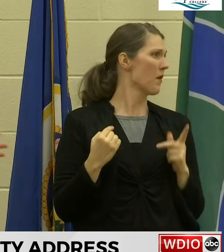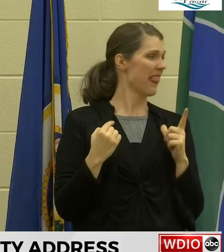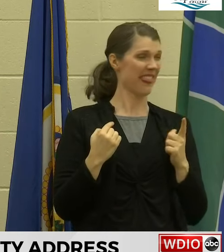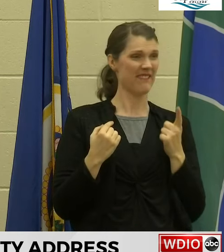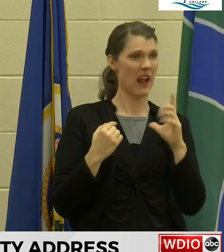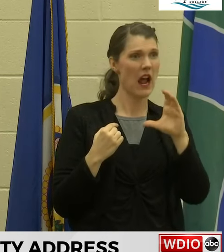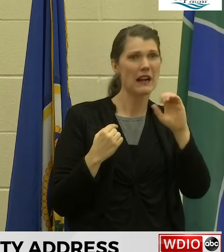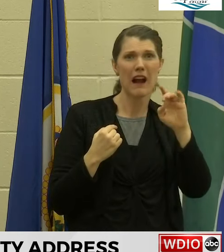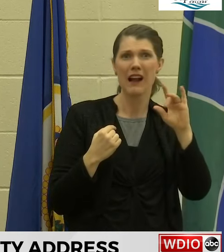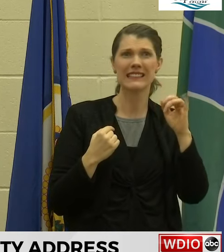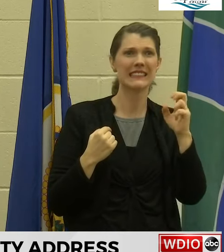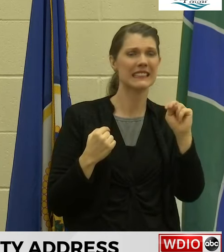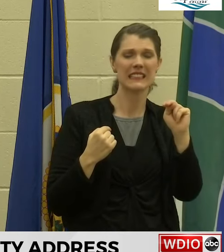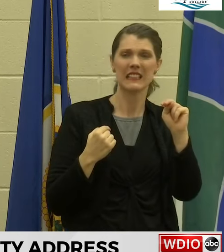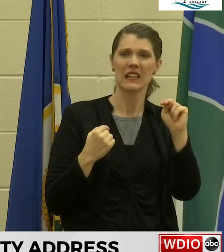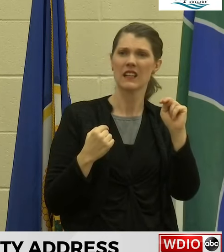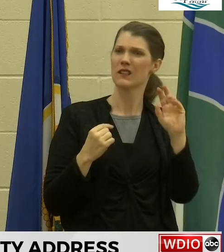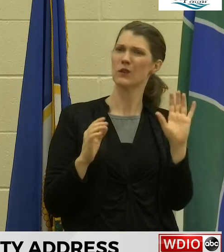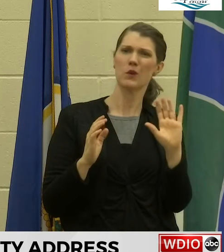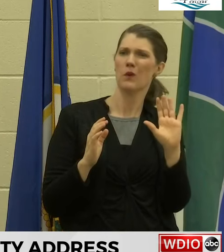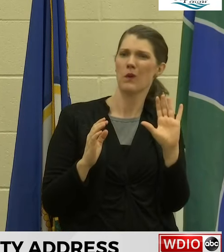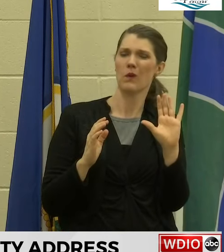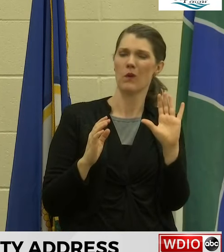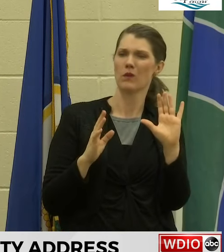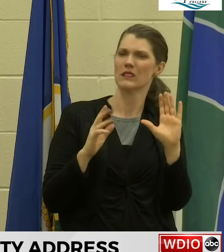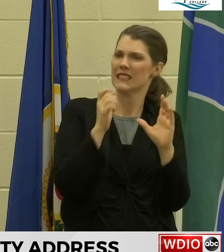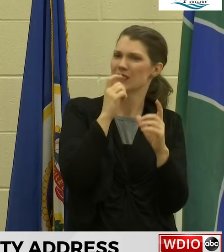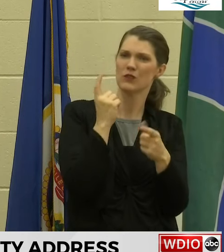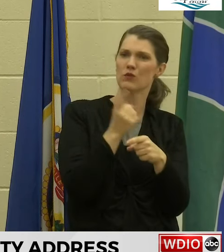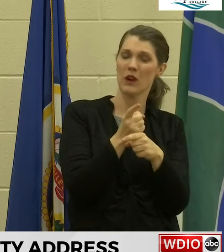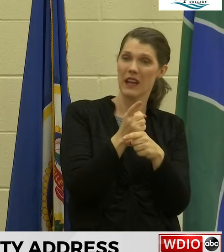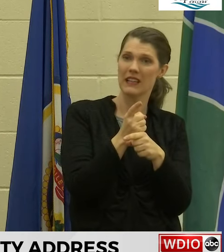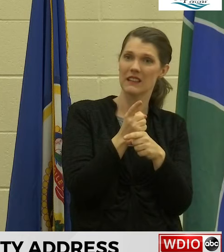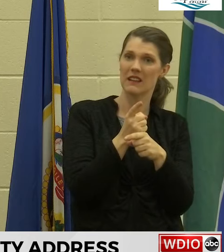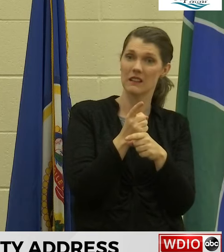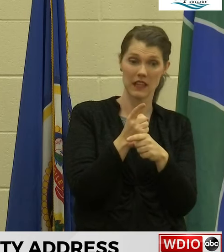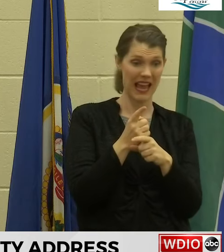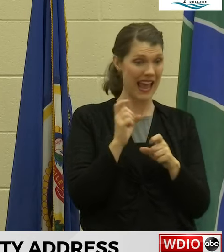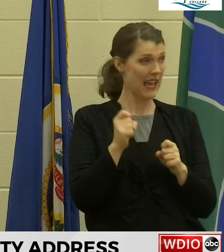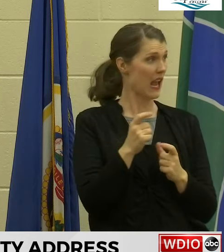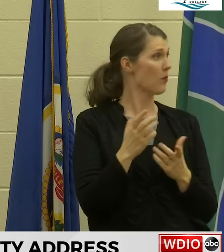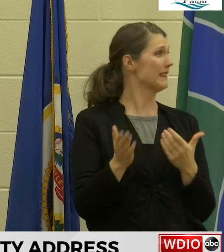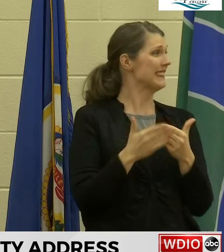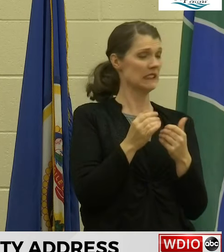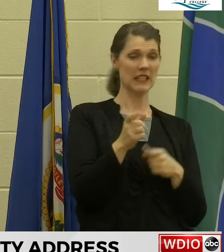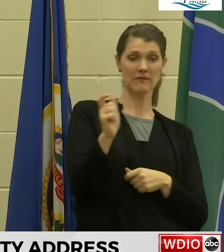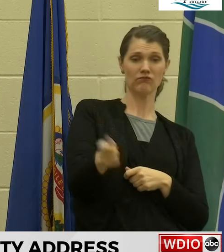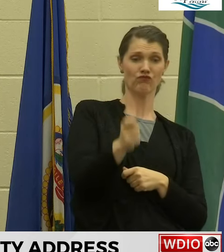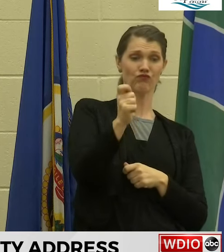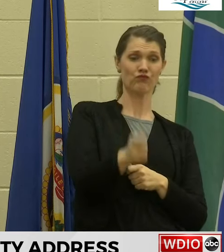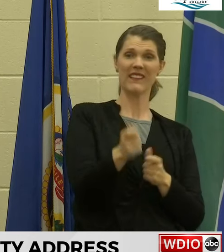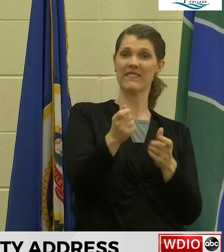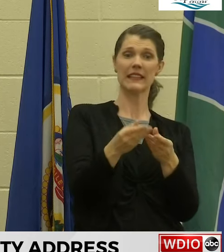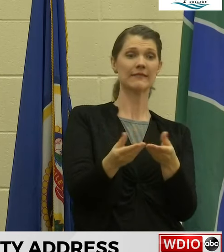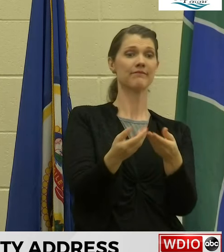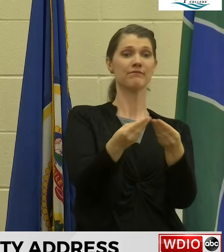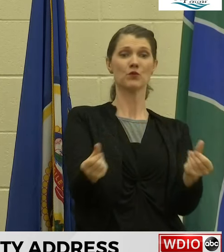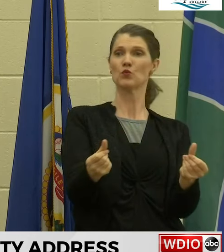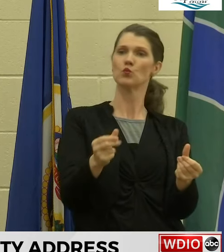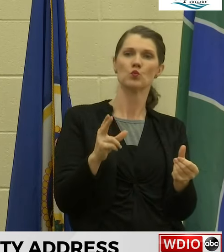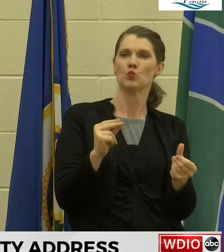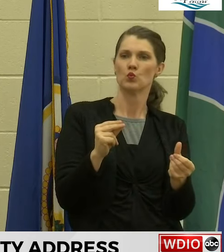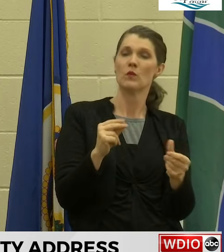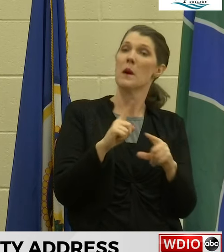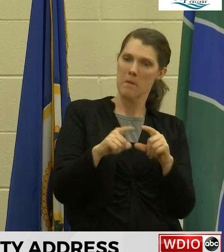These disparities are generational in the making, and they will take years of persistent focus and purpose to solve.